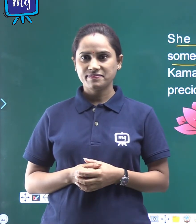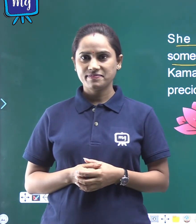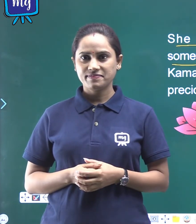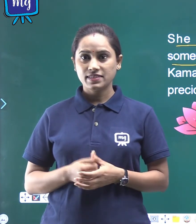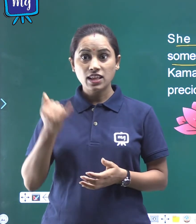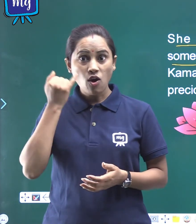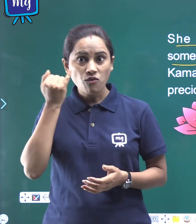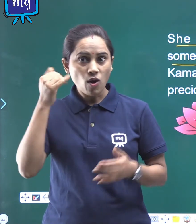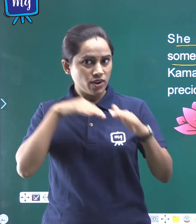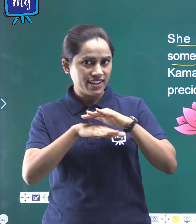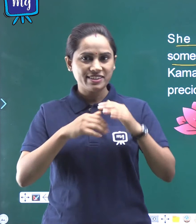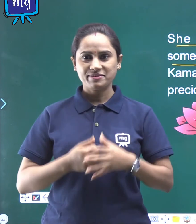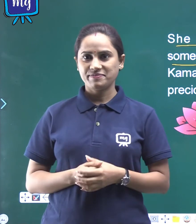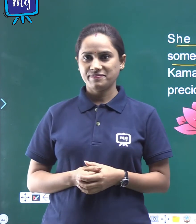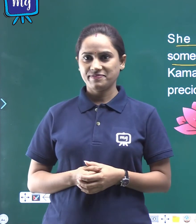found in